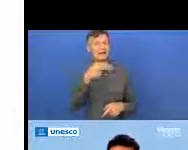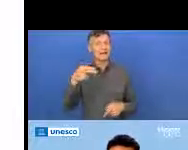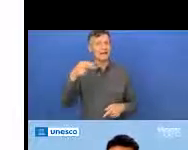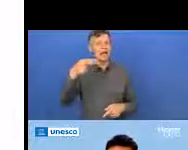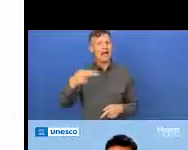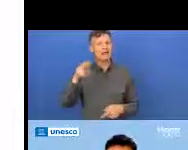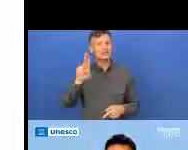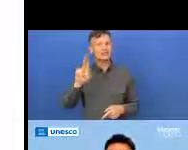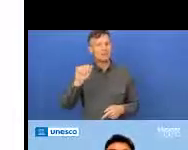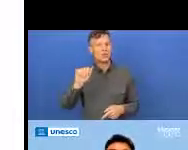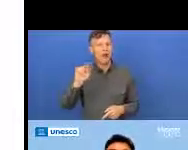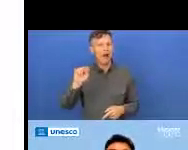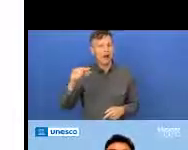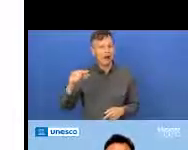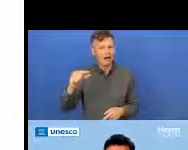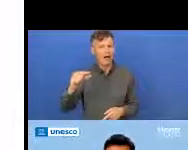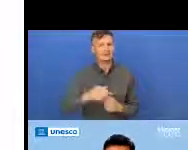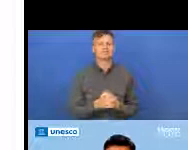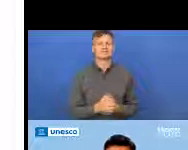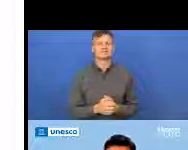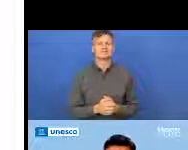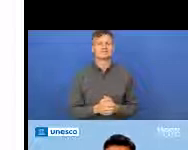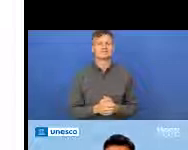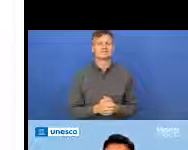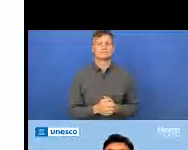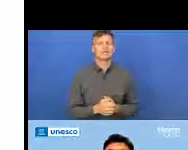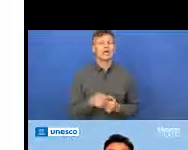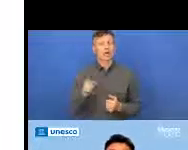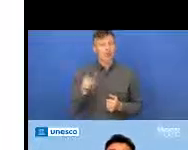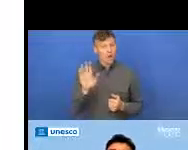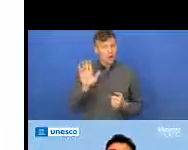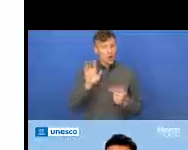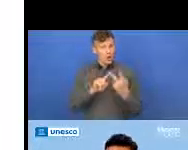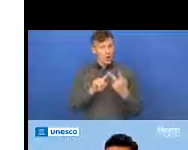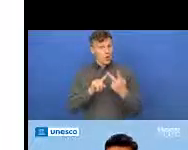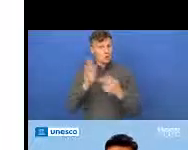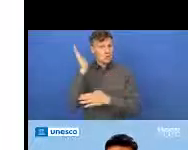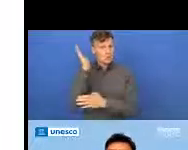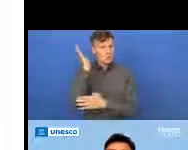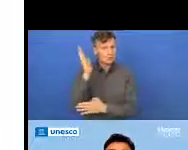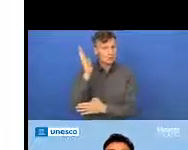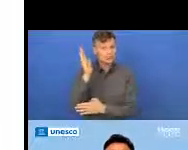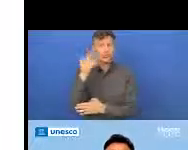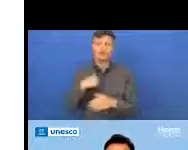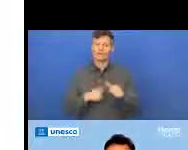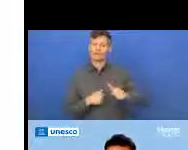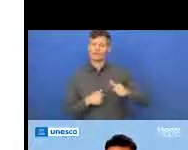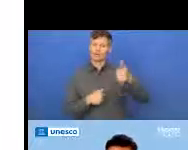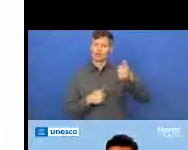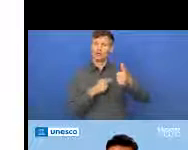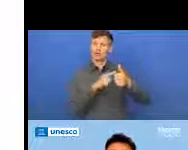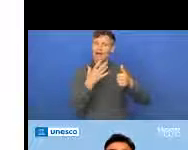And I also want to mention that during the presentation, we will hear firsthand testimony from one of the